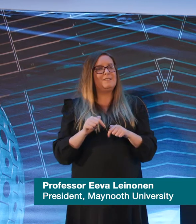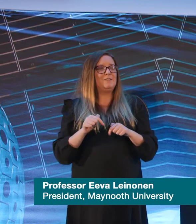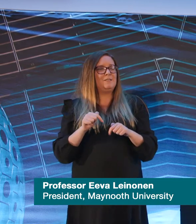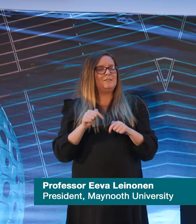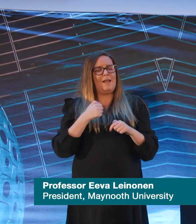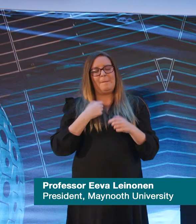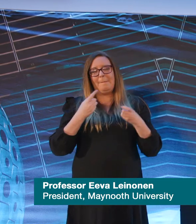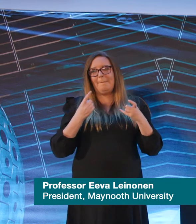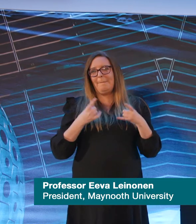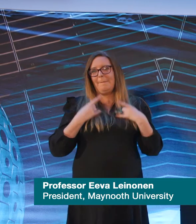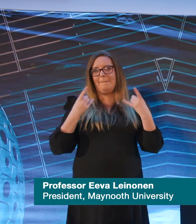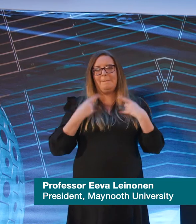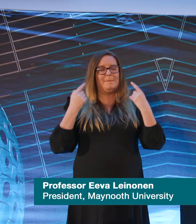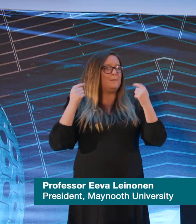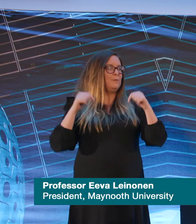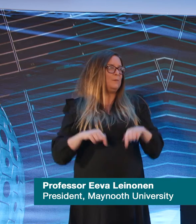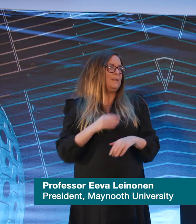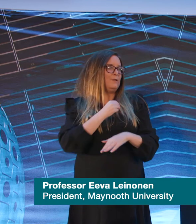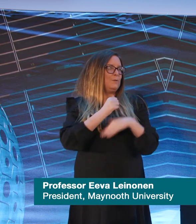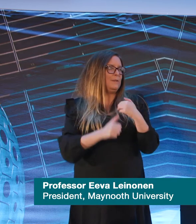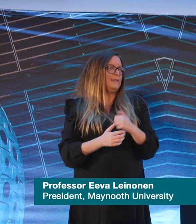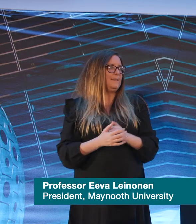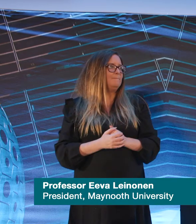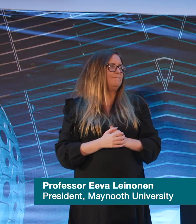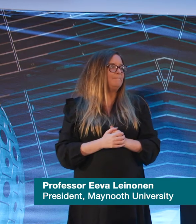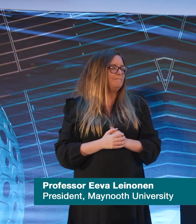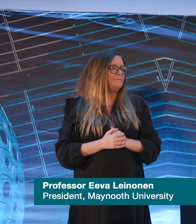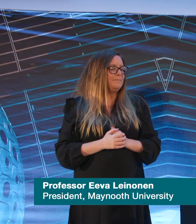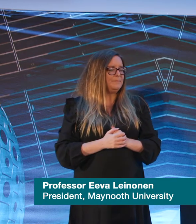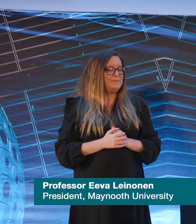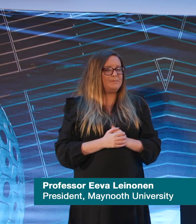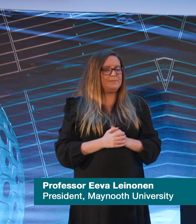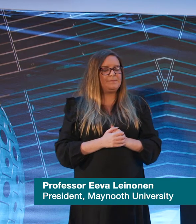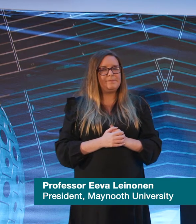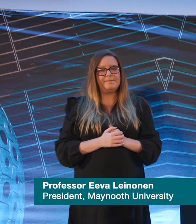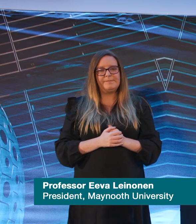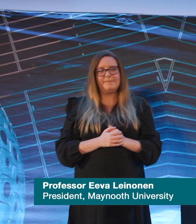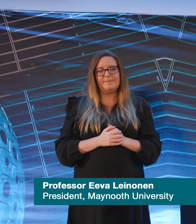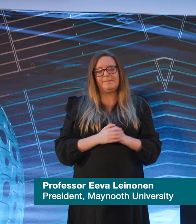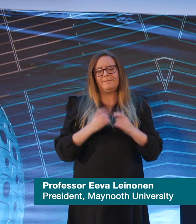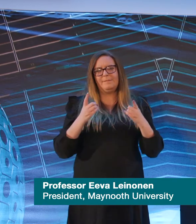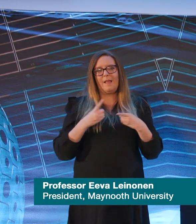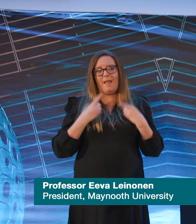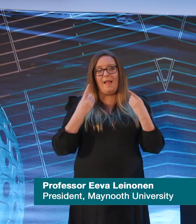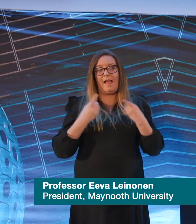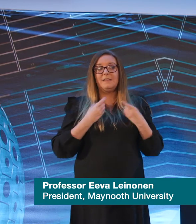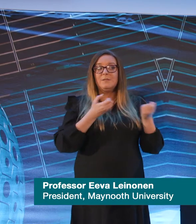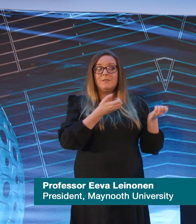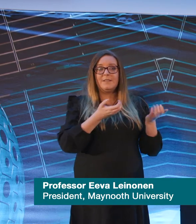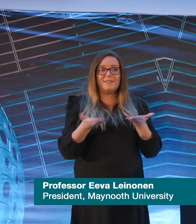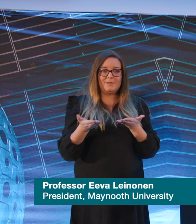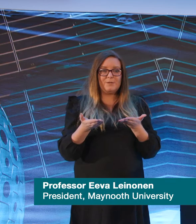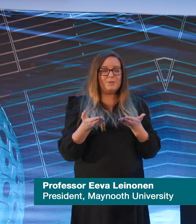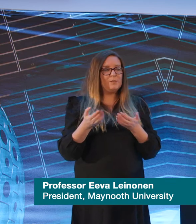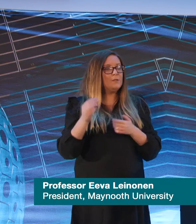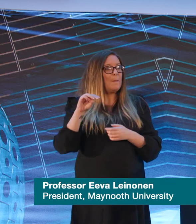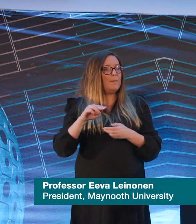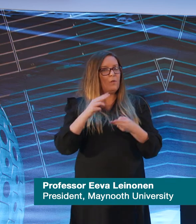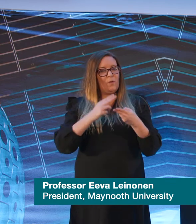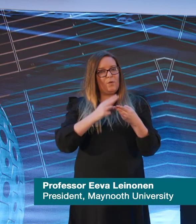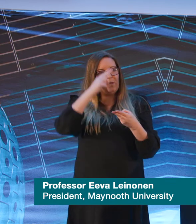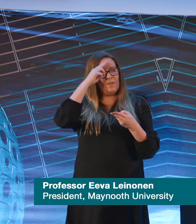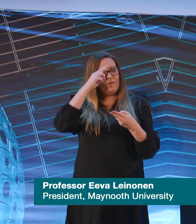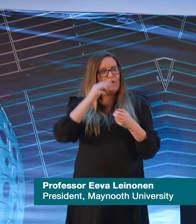delighted to welcome you all here today. It brings me great pleasure to introduce Maynooth